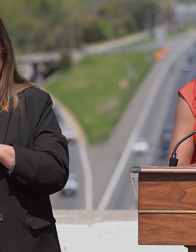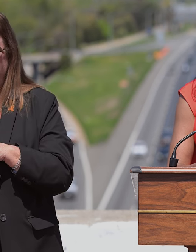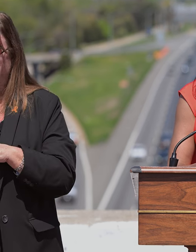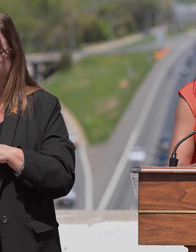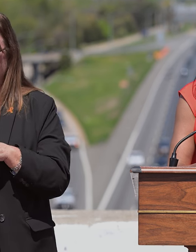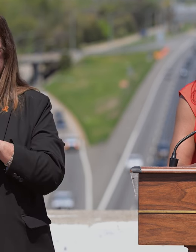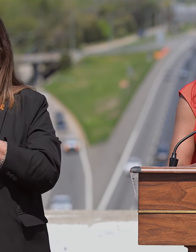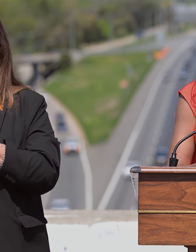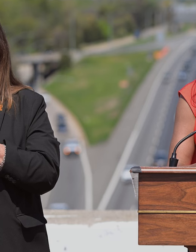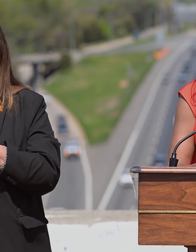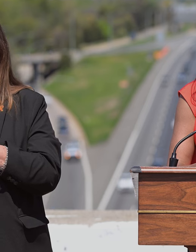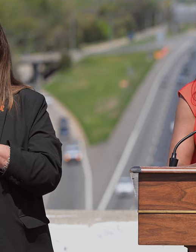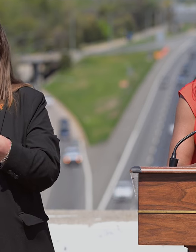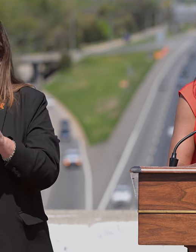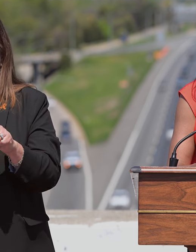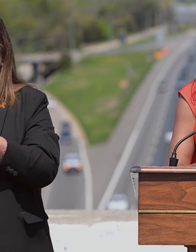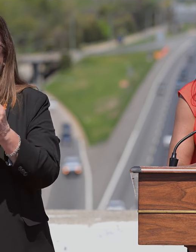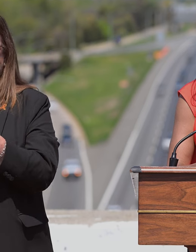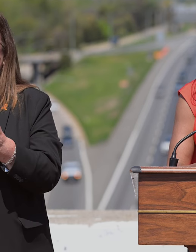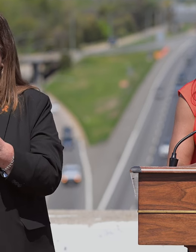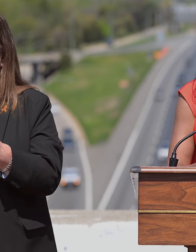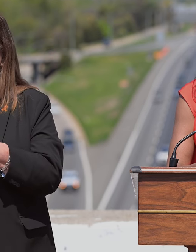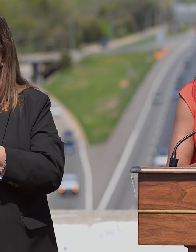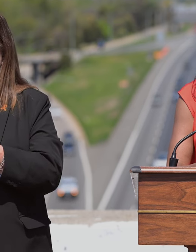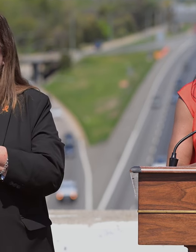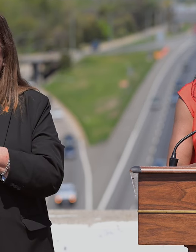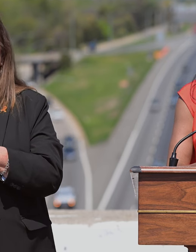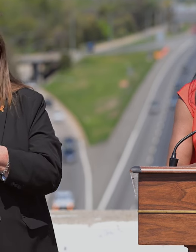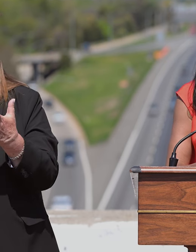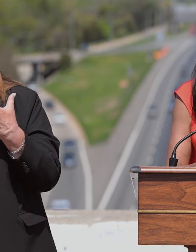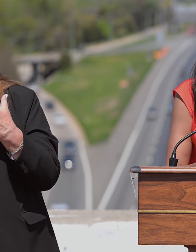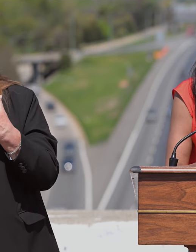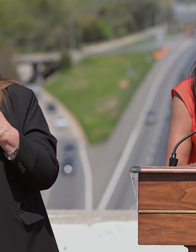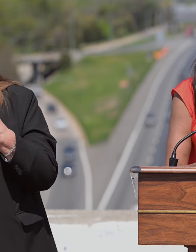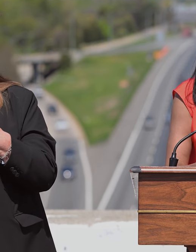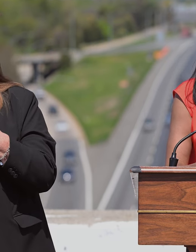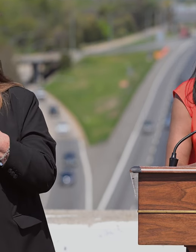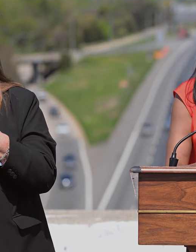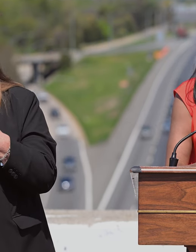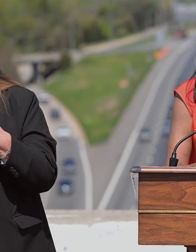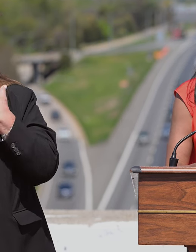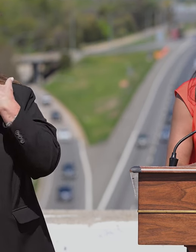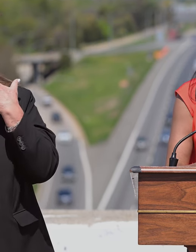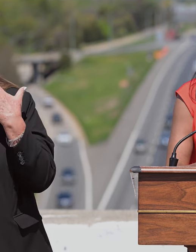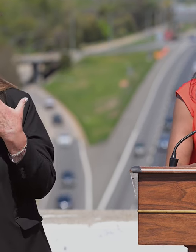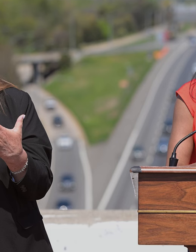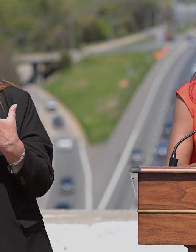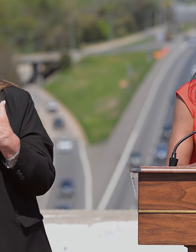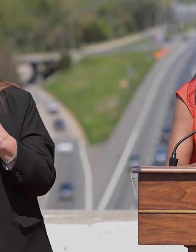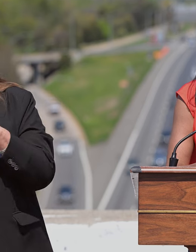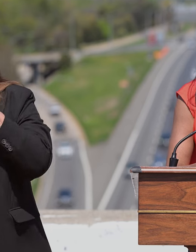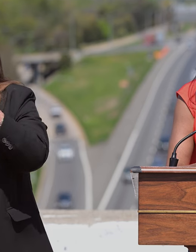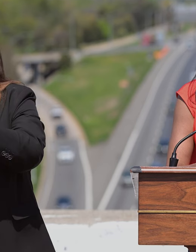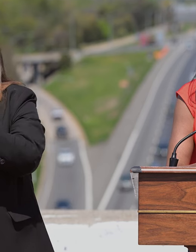Maryland's Work Zone Safety Work Group that I chaired. And I want to extend my deepest gratitude for the tireless